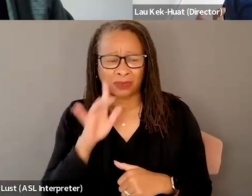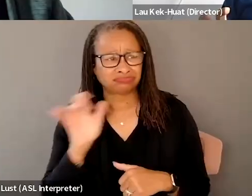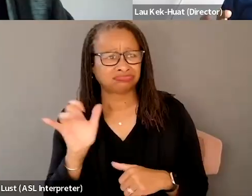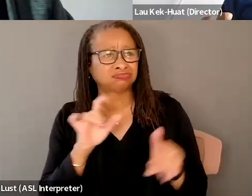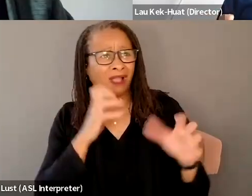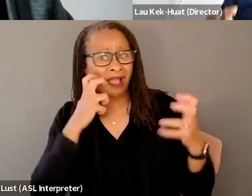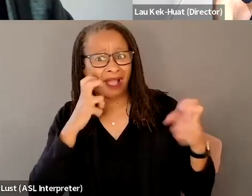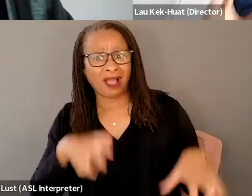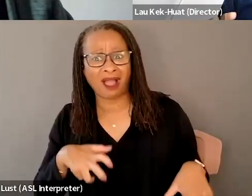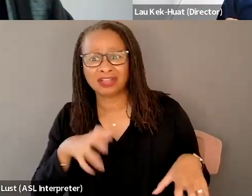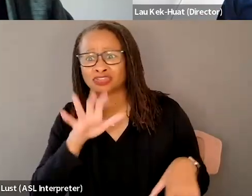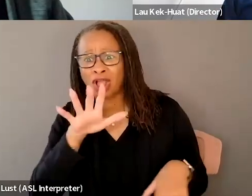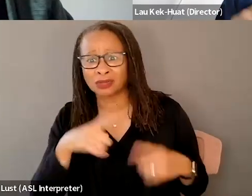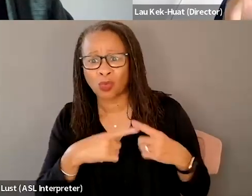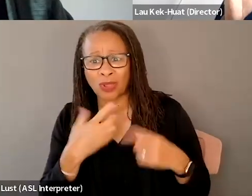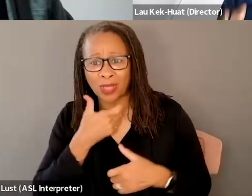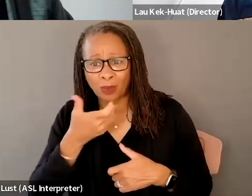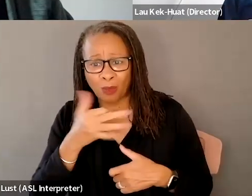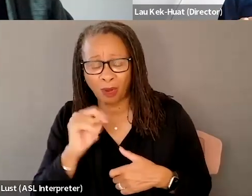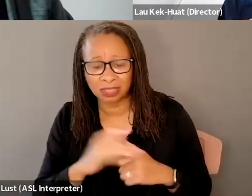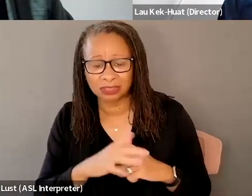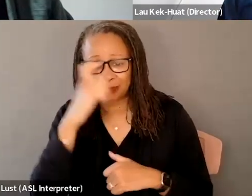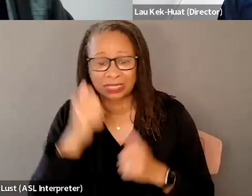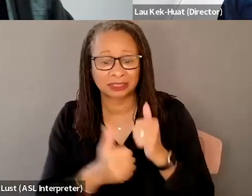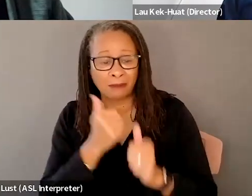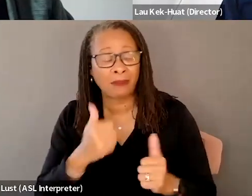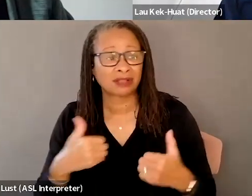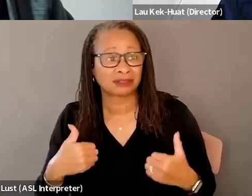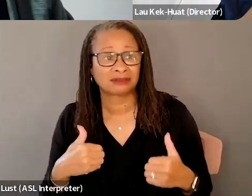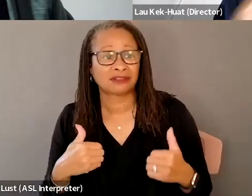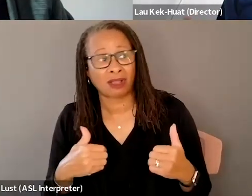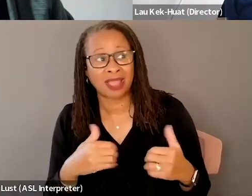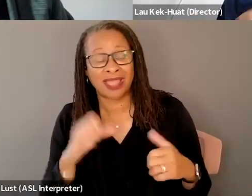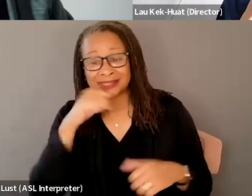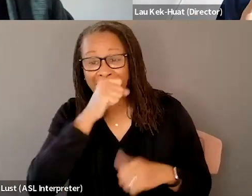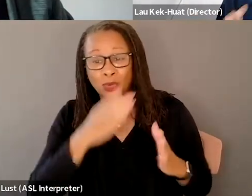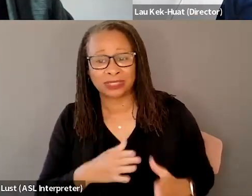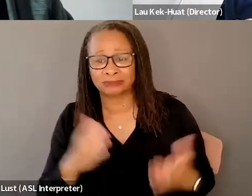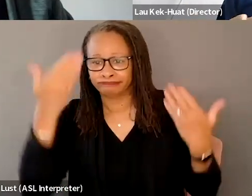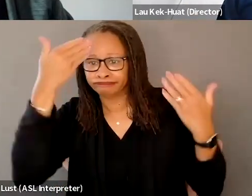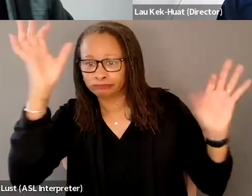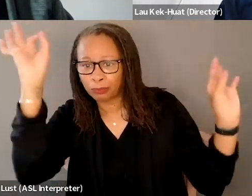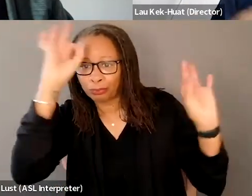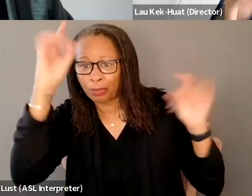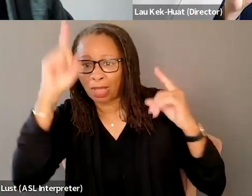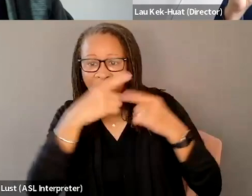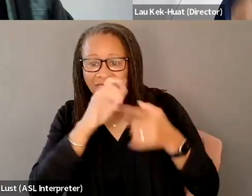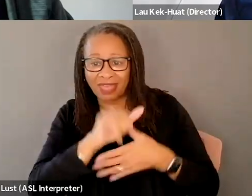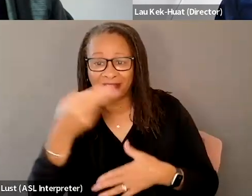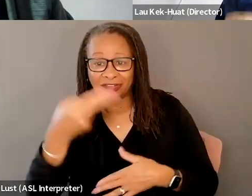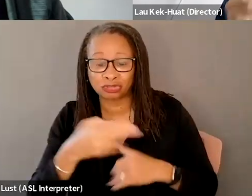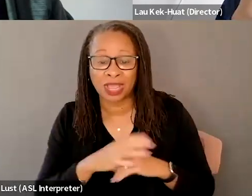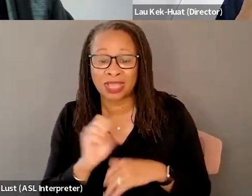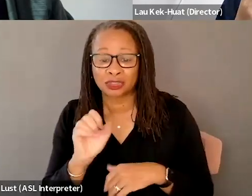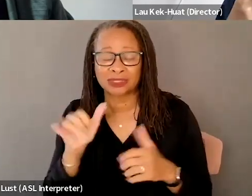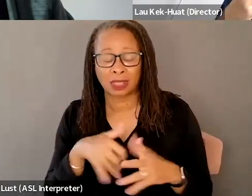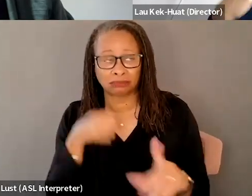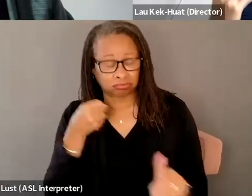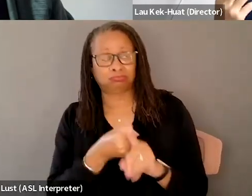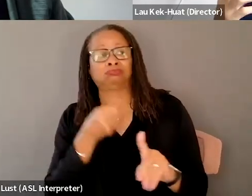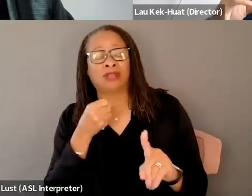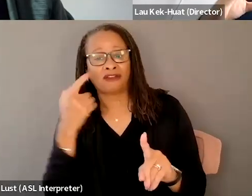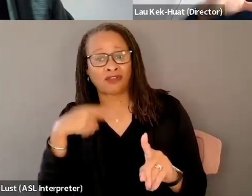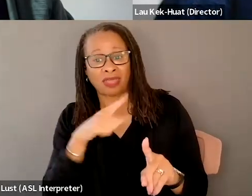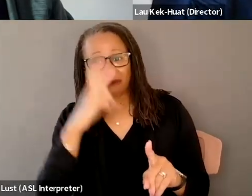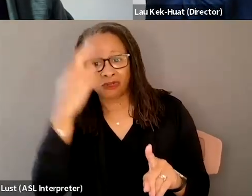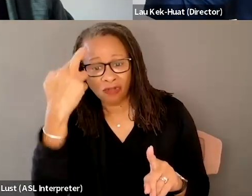really shocked when they watched this because most young Taiwanese, they don't know about this at all. So it's like a sudden blow for them to